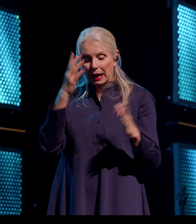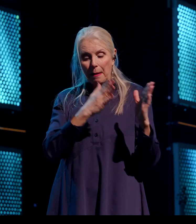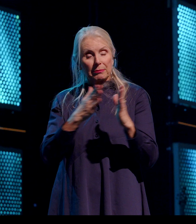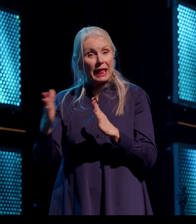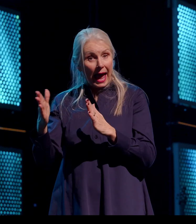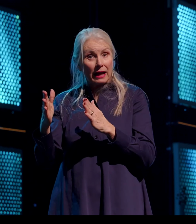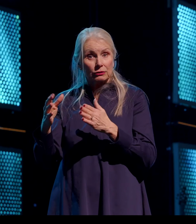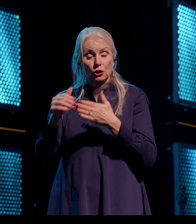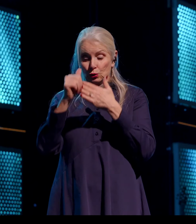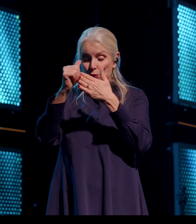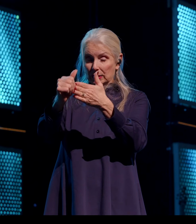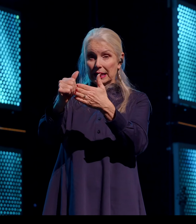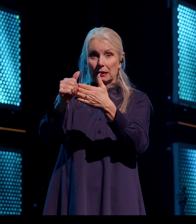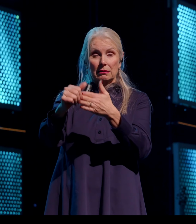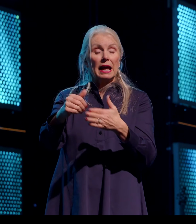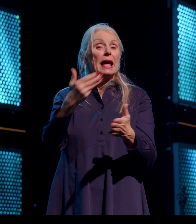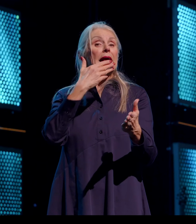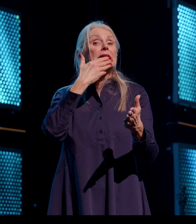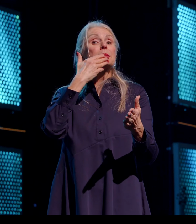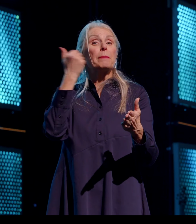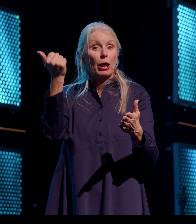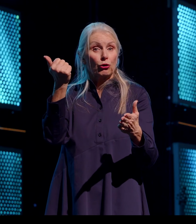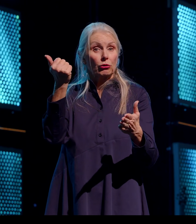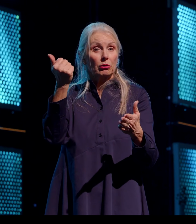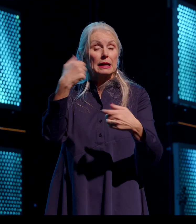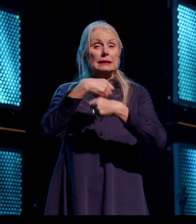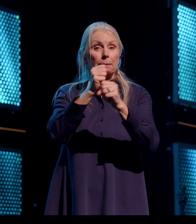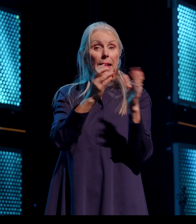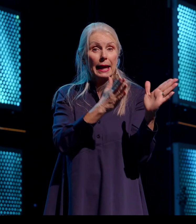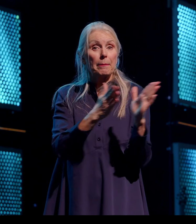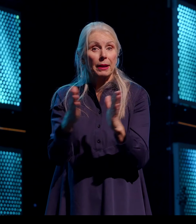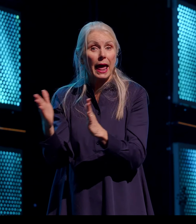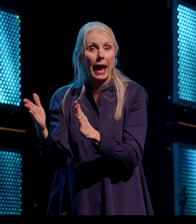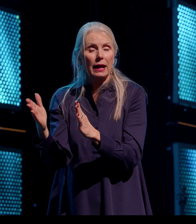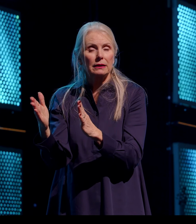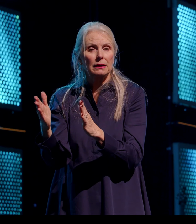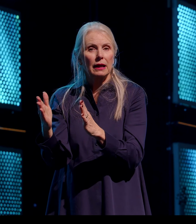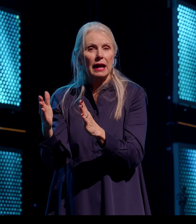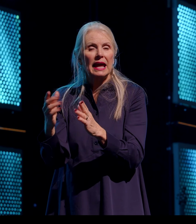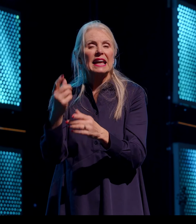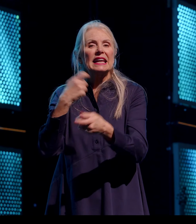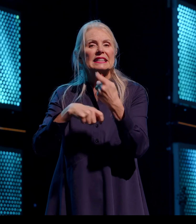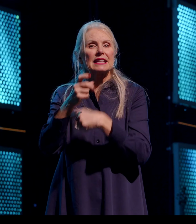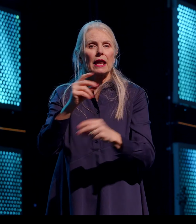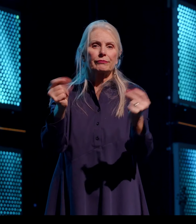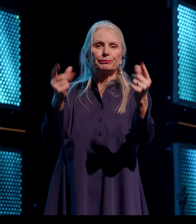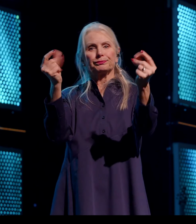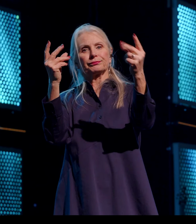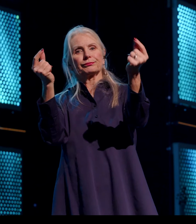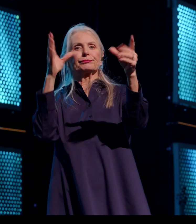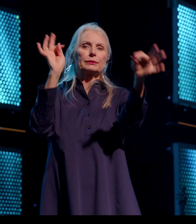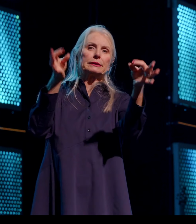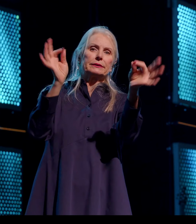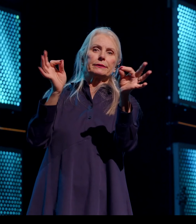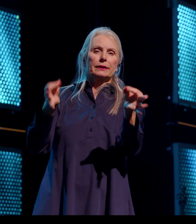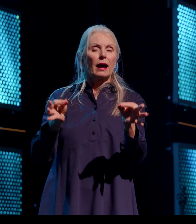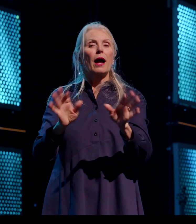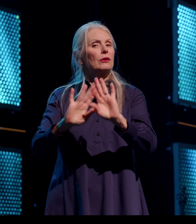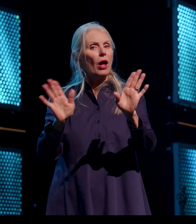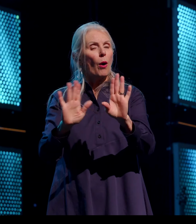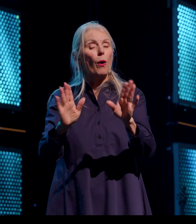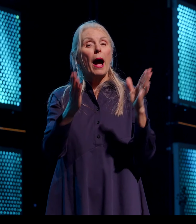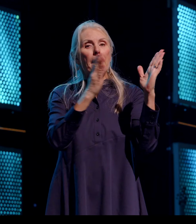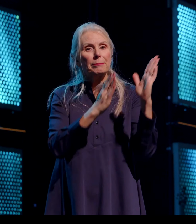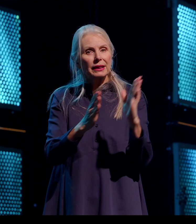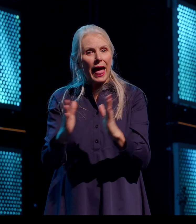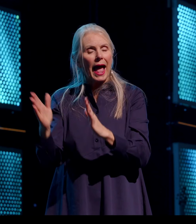principle here. Better to make plans than just move quickly. You see that throughout scripture. Tons of plans are there. Proverbs 15:22, plans